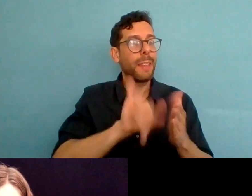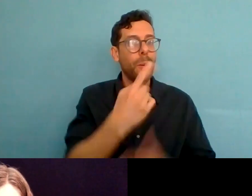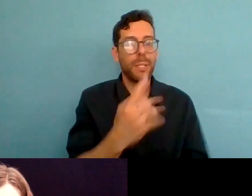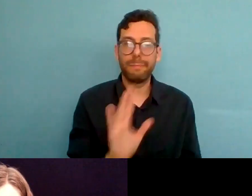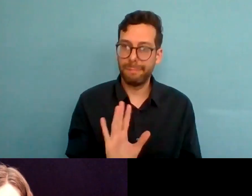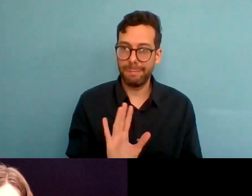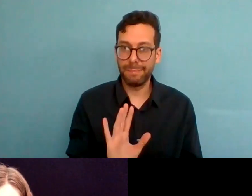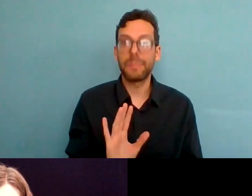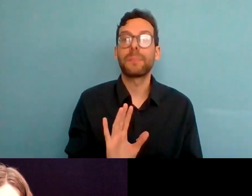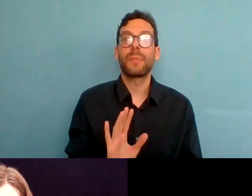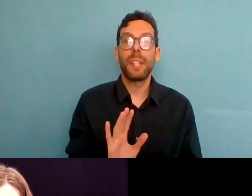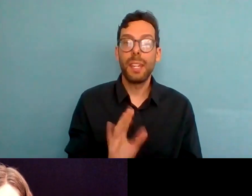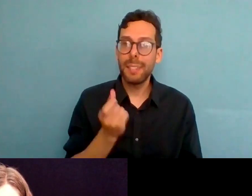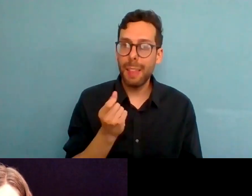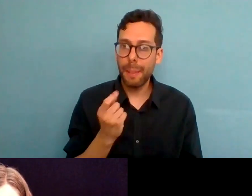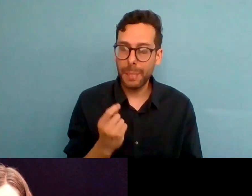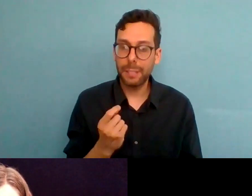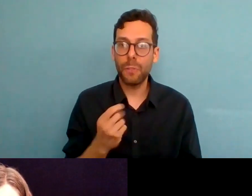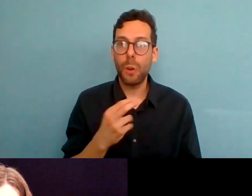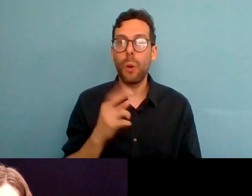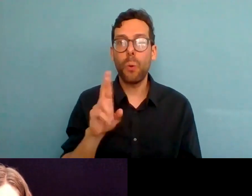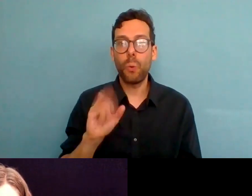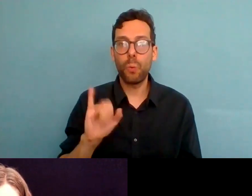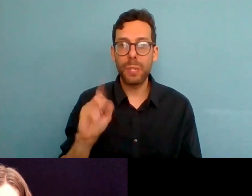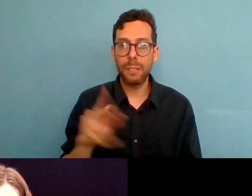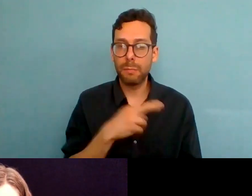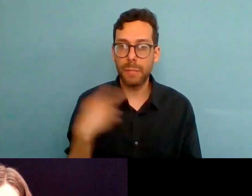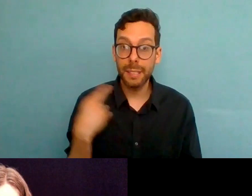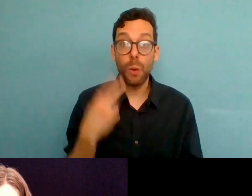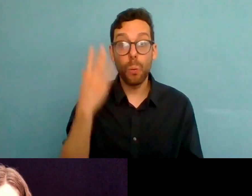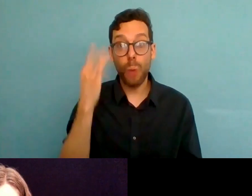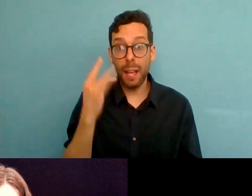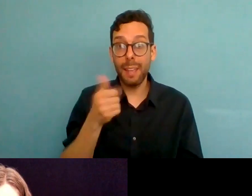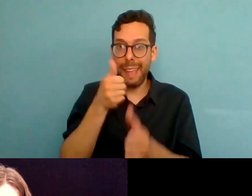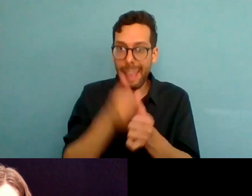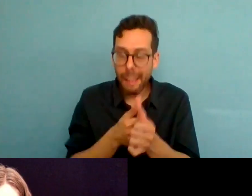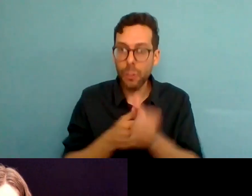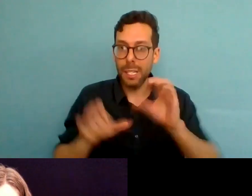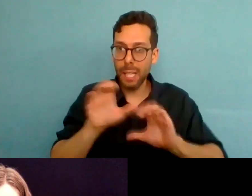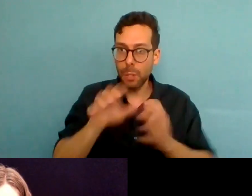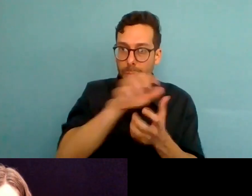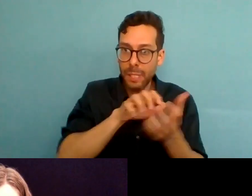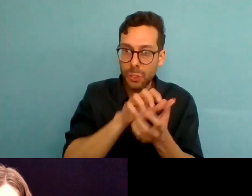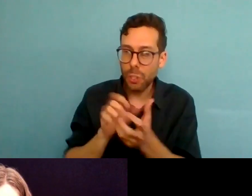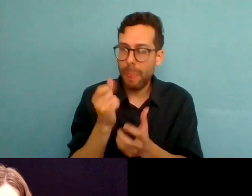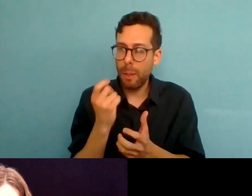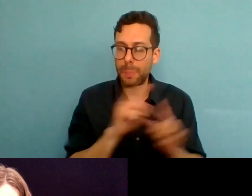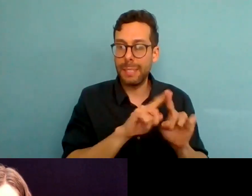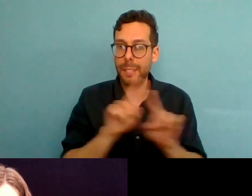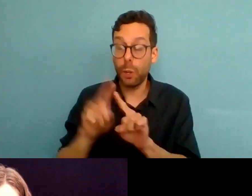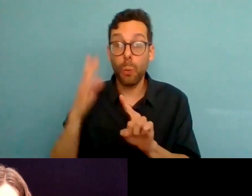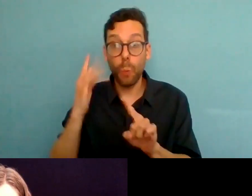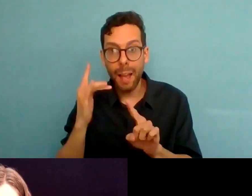And here's why, because every single formulation could be different because they're not regulated. So